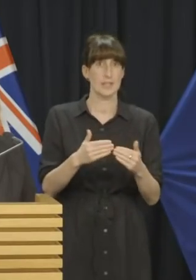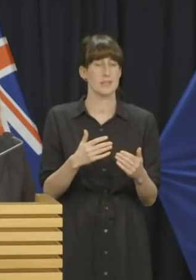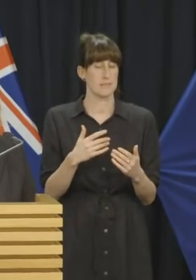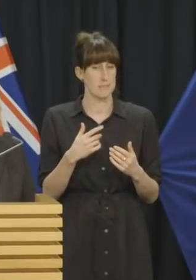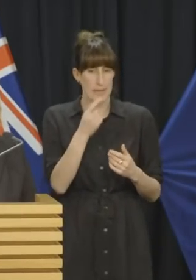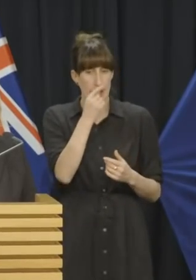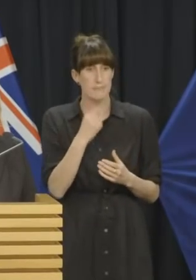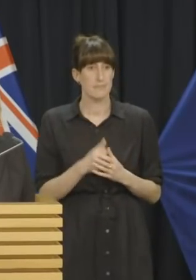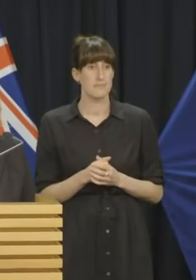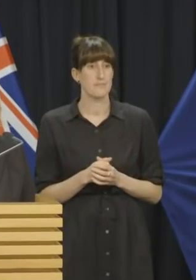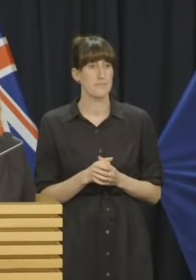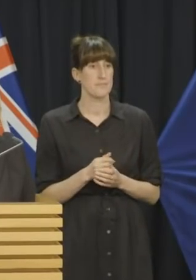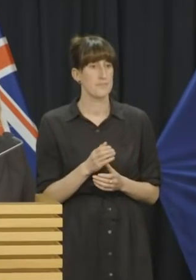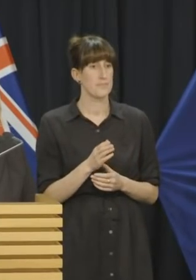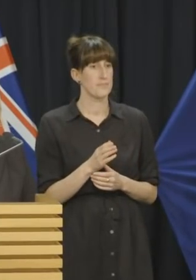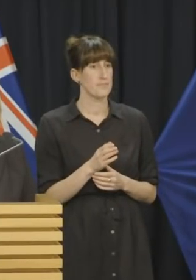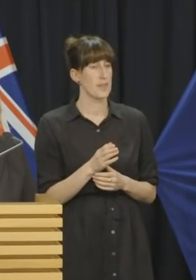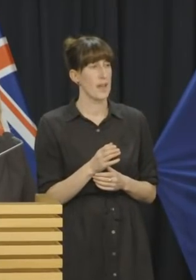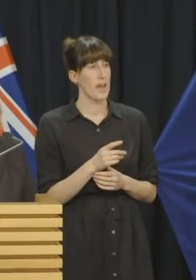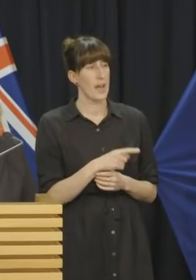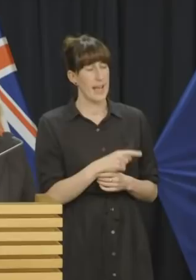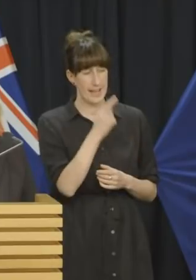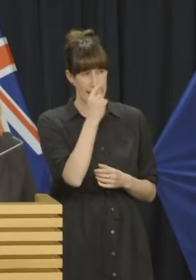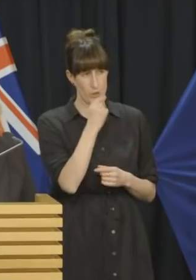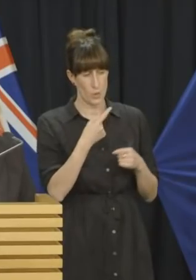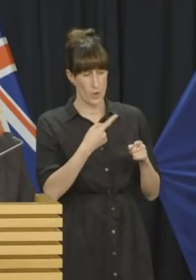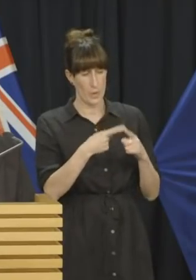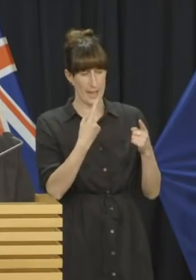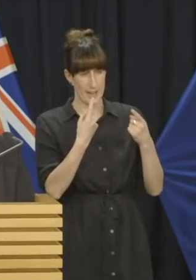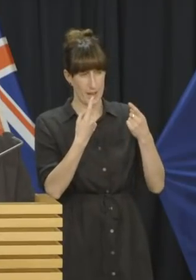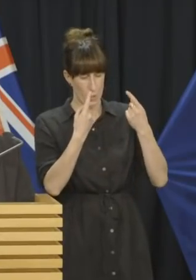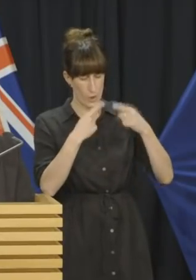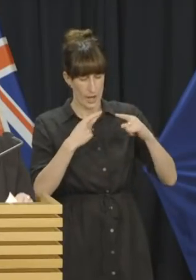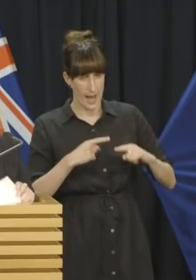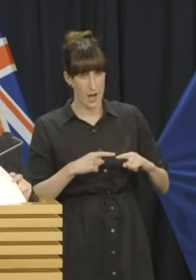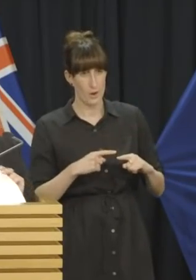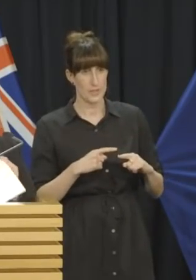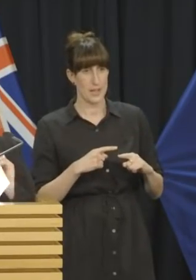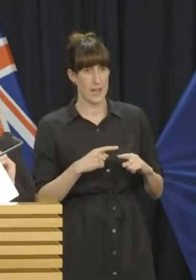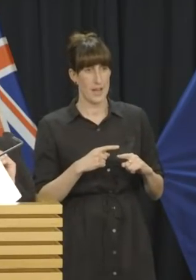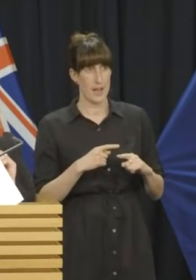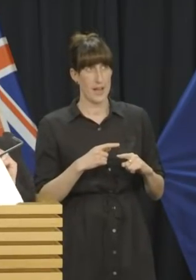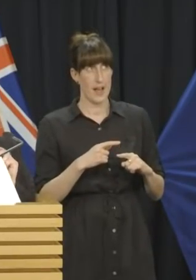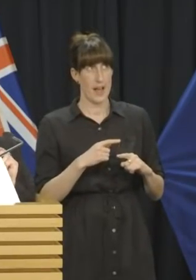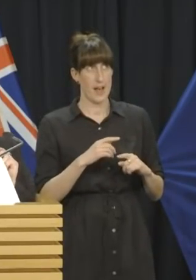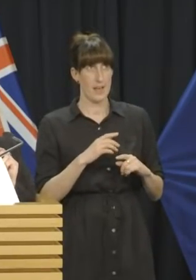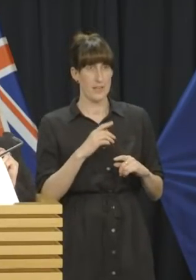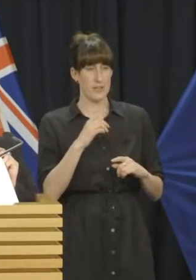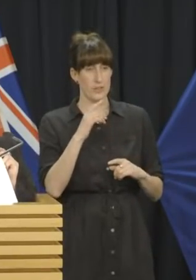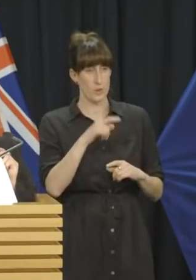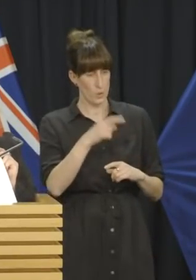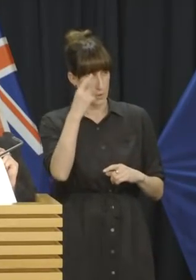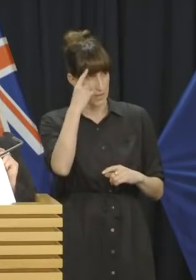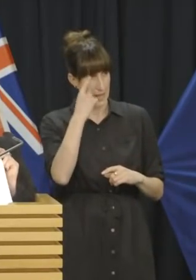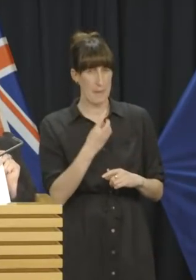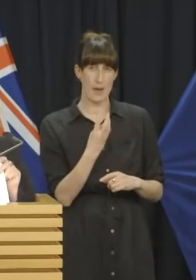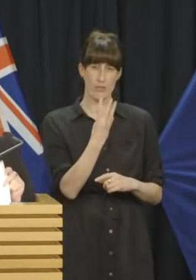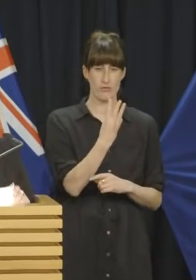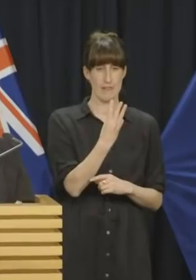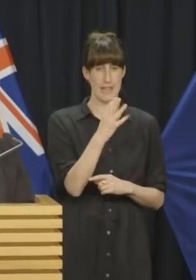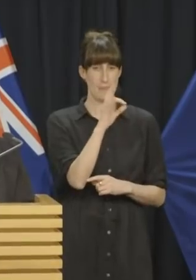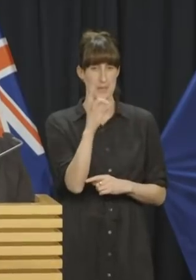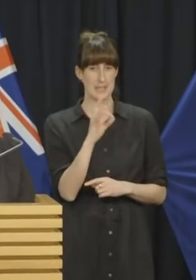like really quick back of the napkin kind of calculations, about 3% of people might be affected by the speed that are returning?